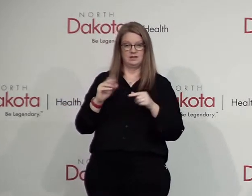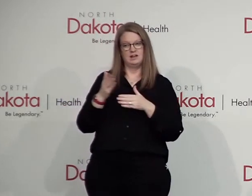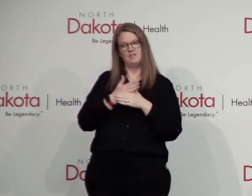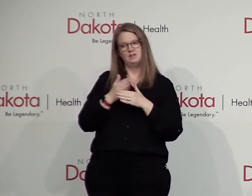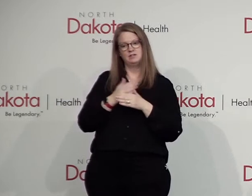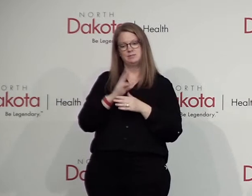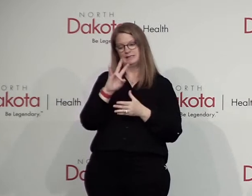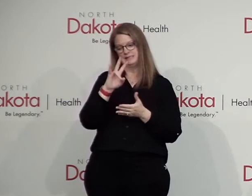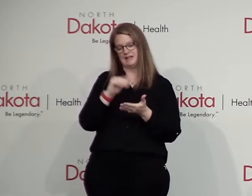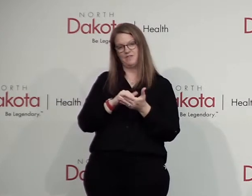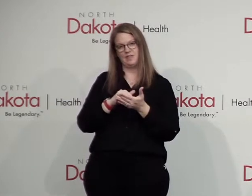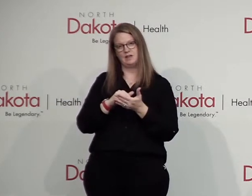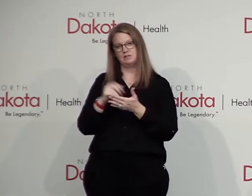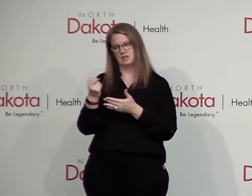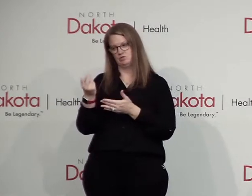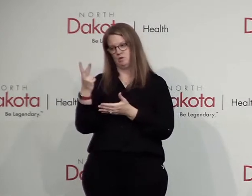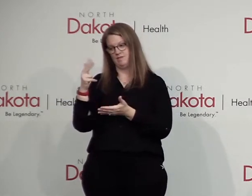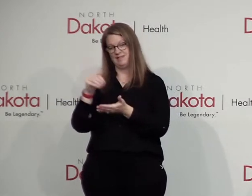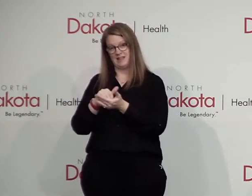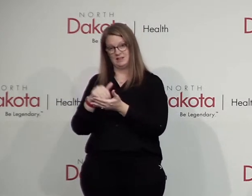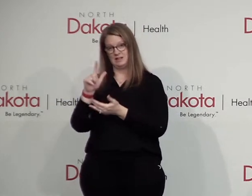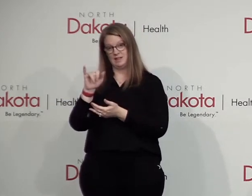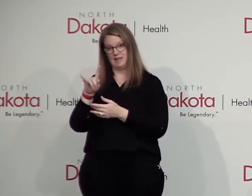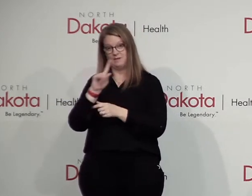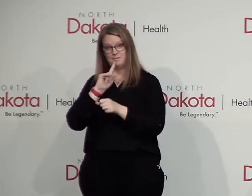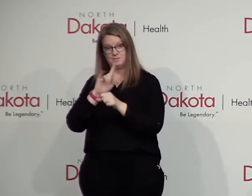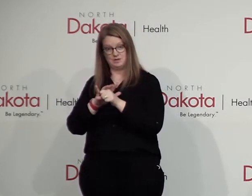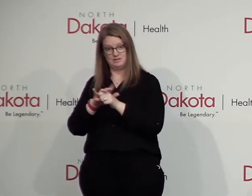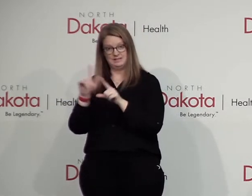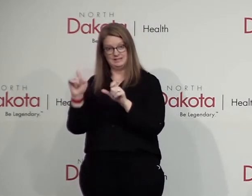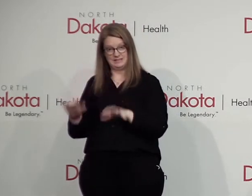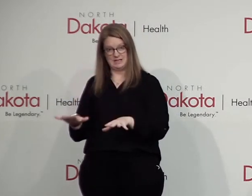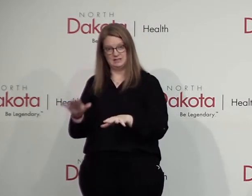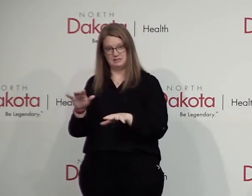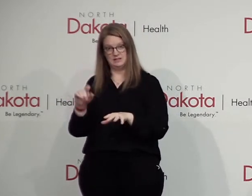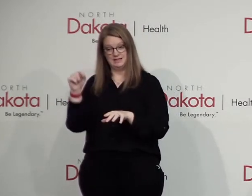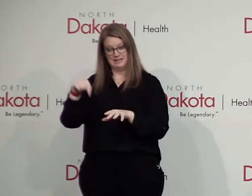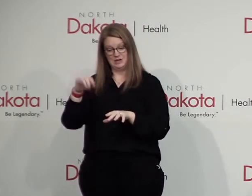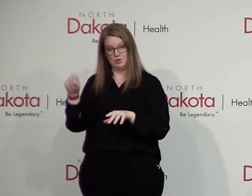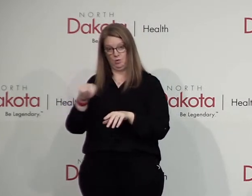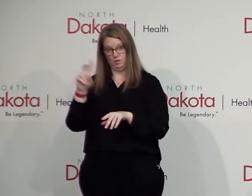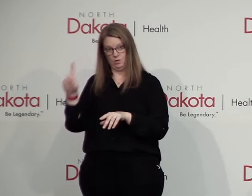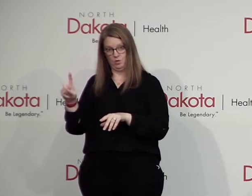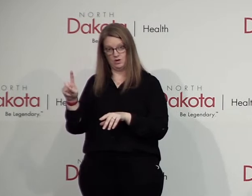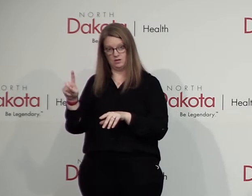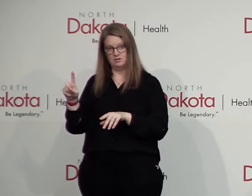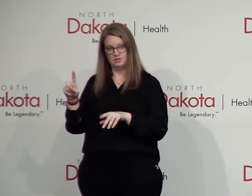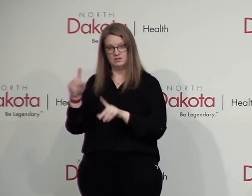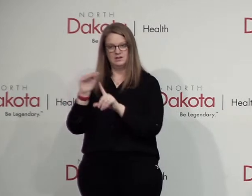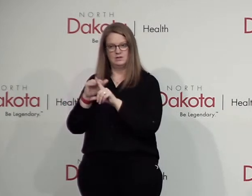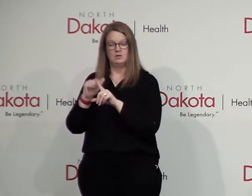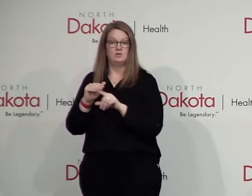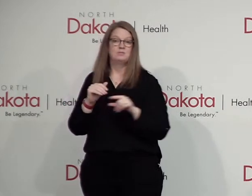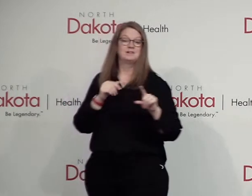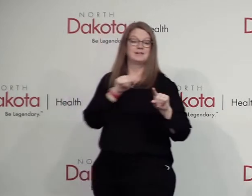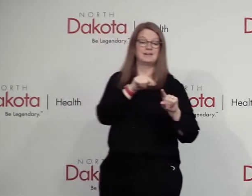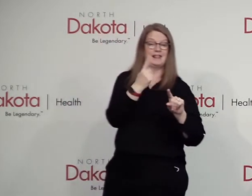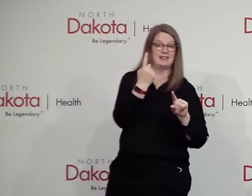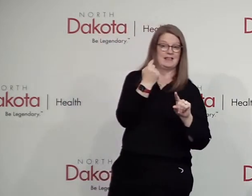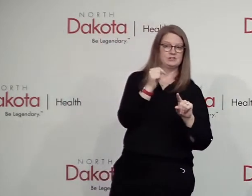between 7,000 and 12,000 laboratory confirmed cases of influenza in North Dakota. And just as a reminder, last year we only